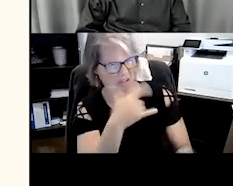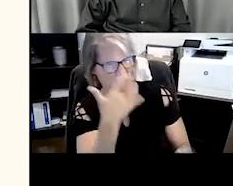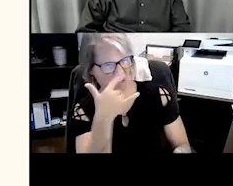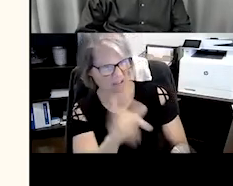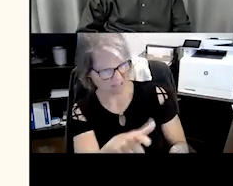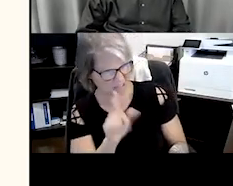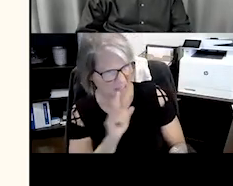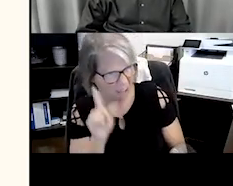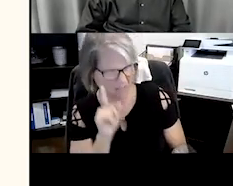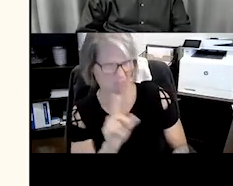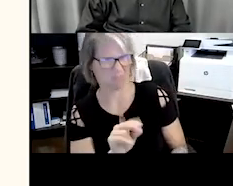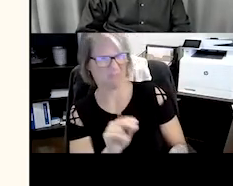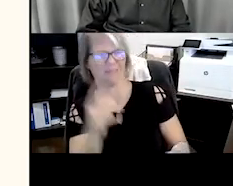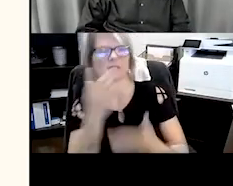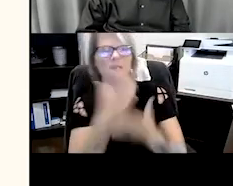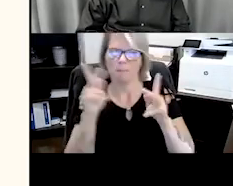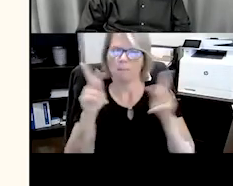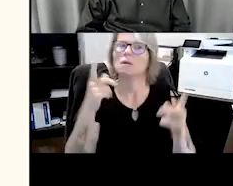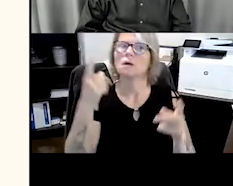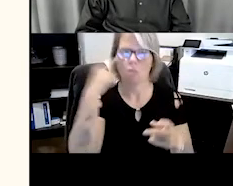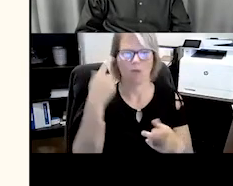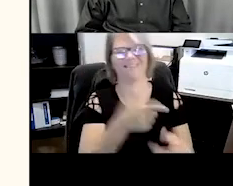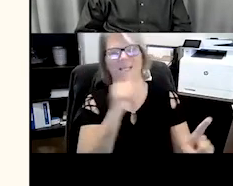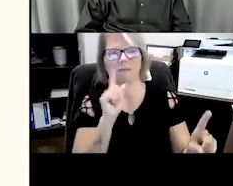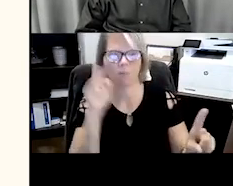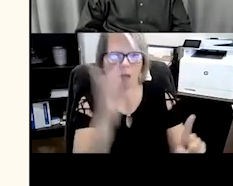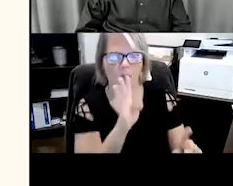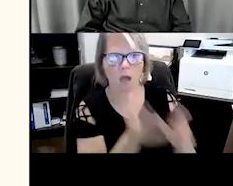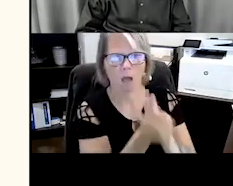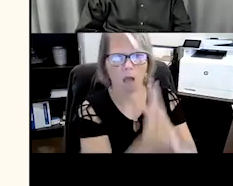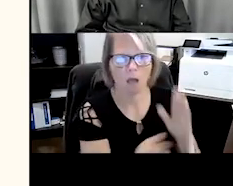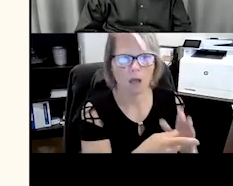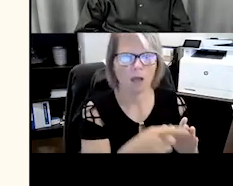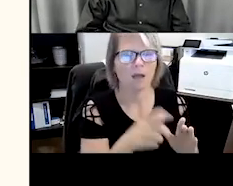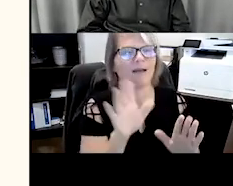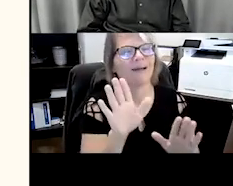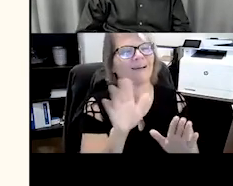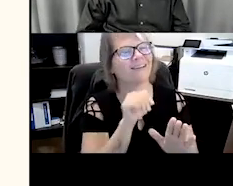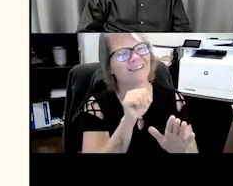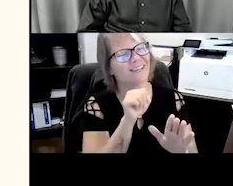And sometimes people act shocked that I'm deaf and I can speak.